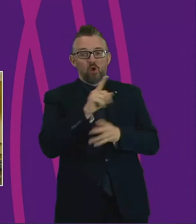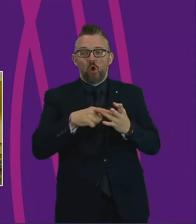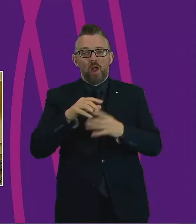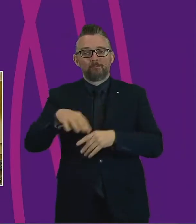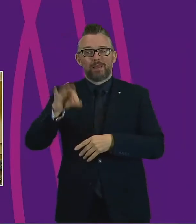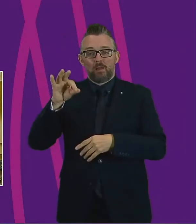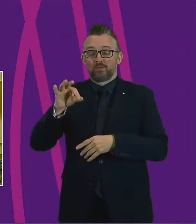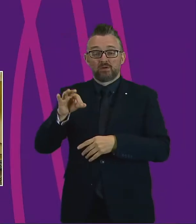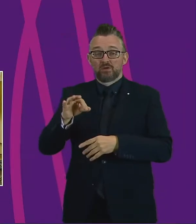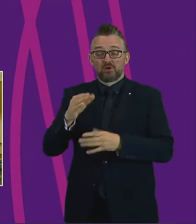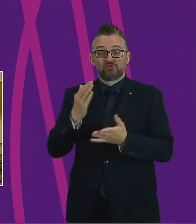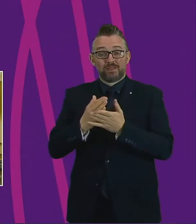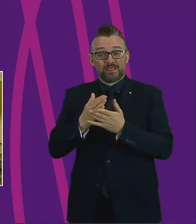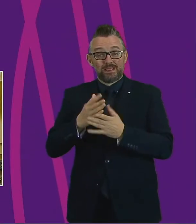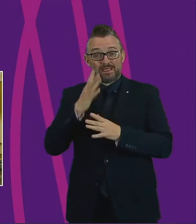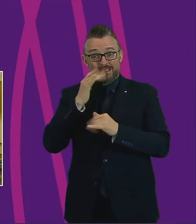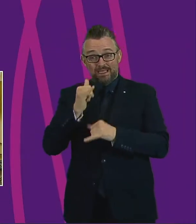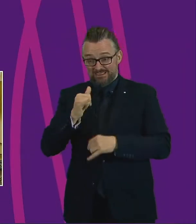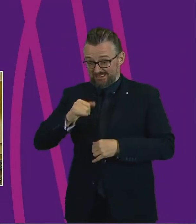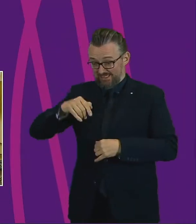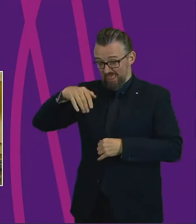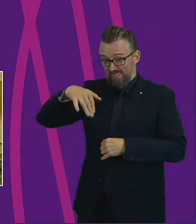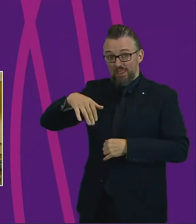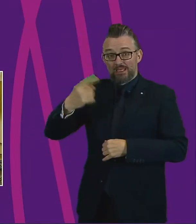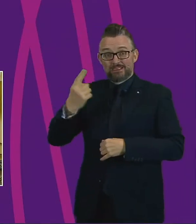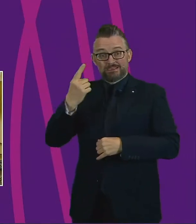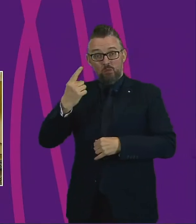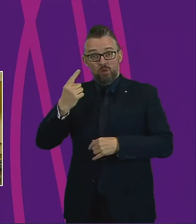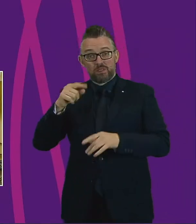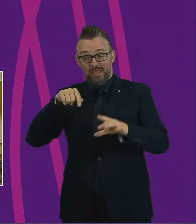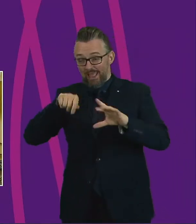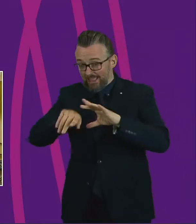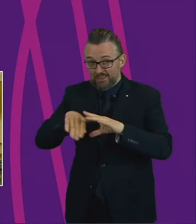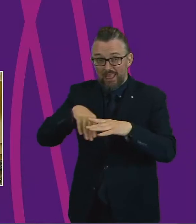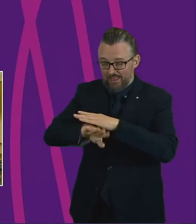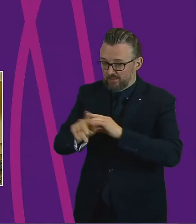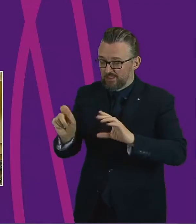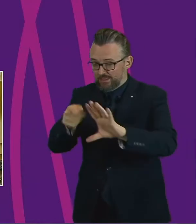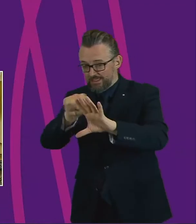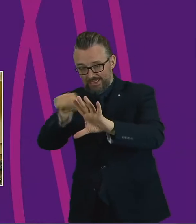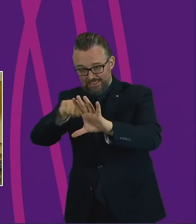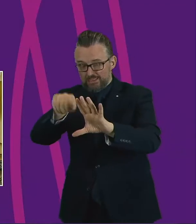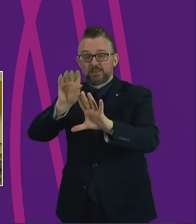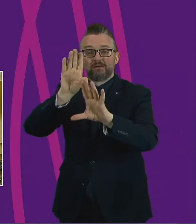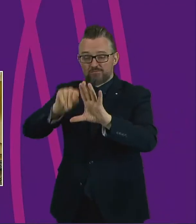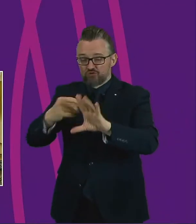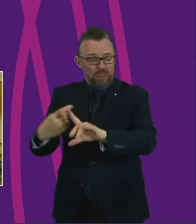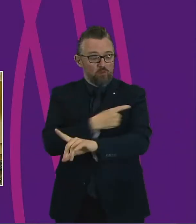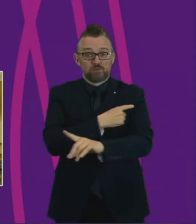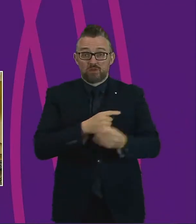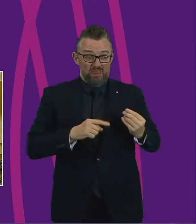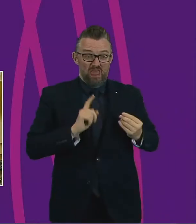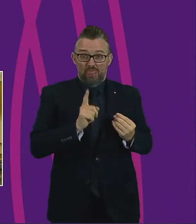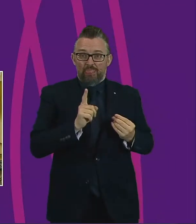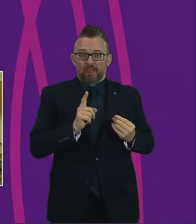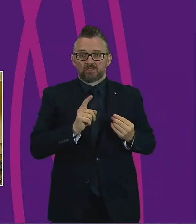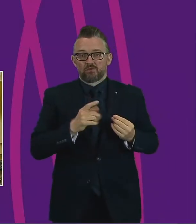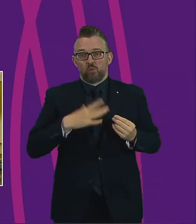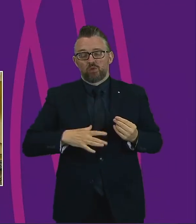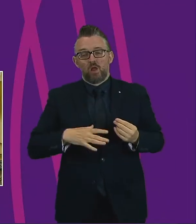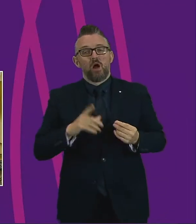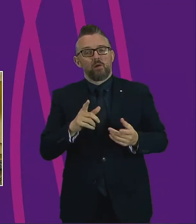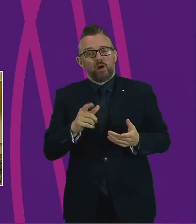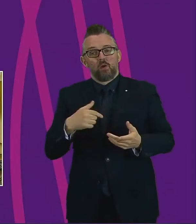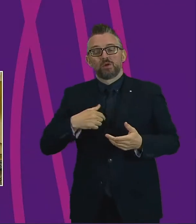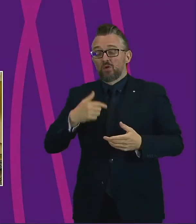I think testing that is actually done there and then with somebody who can do the test is better. So we will continue to strengthen